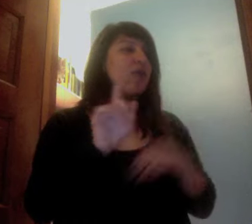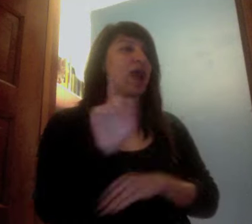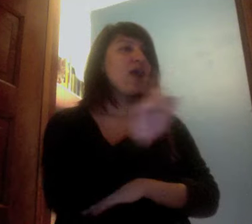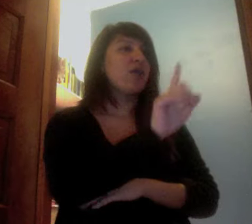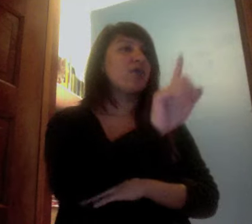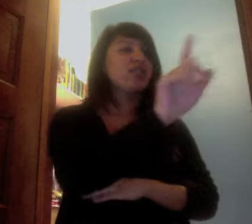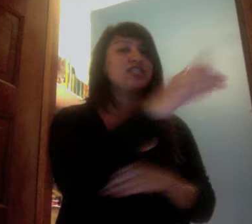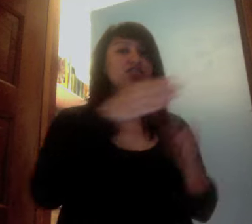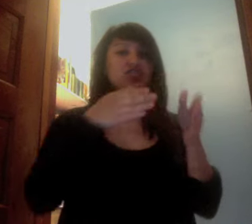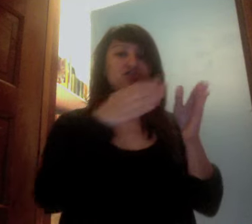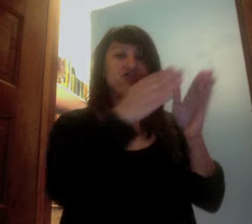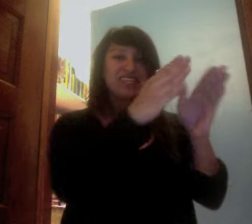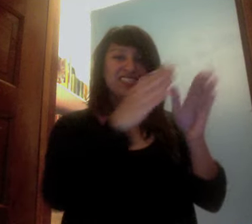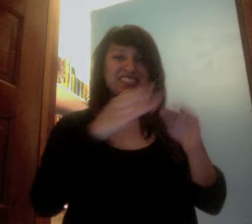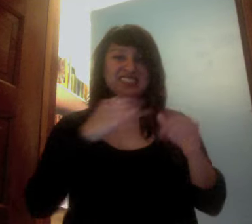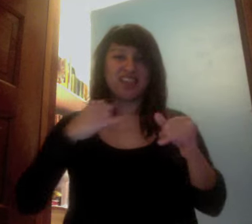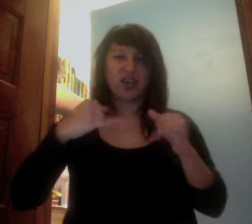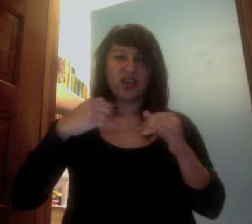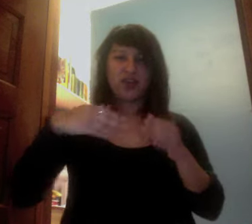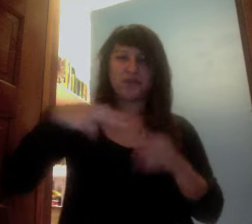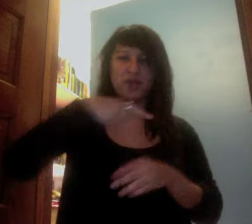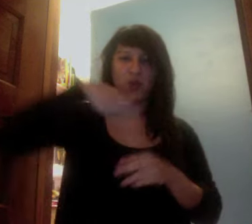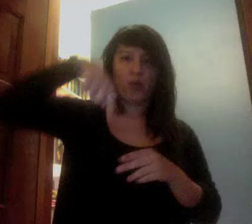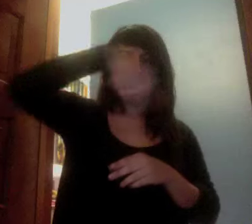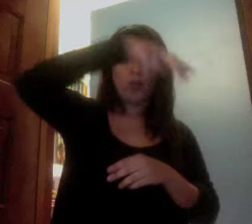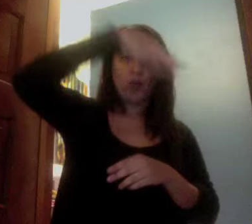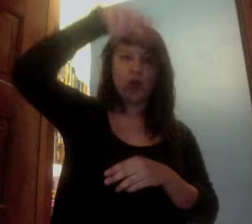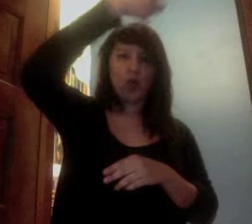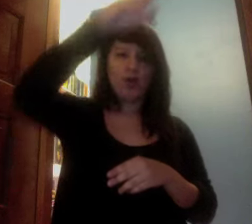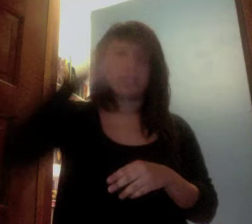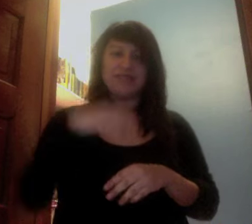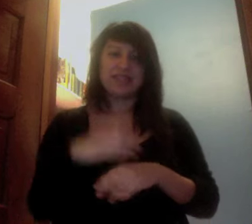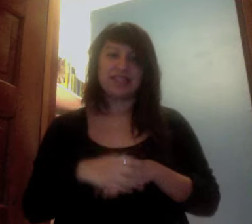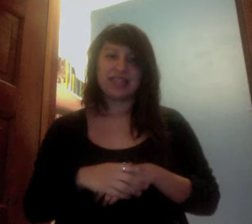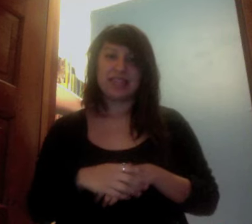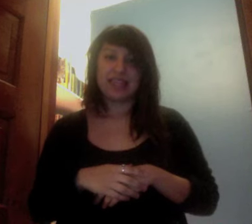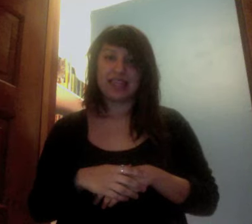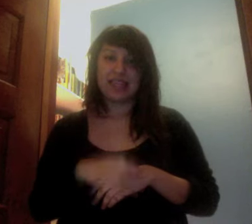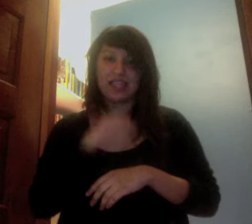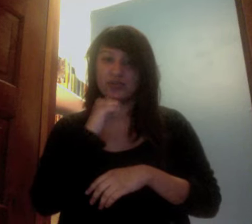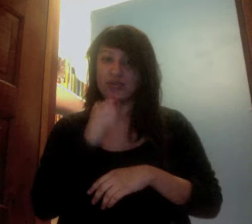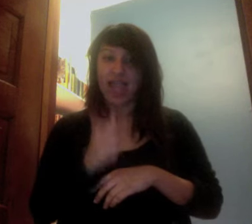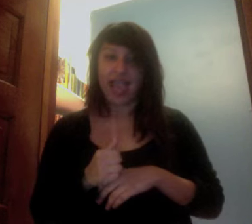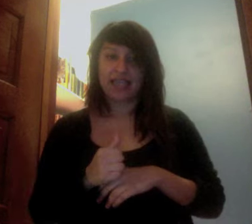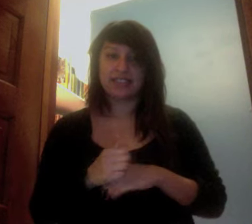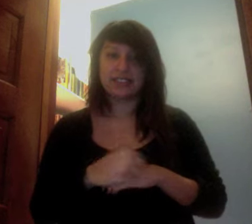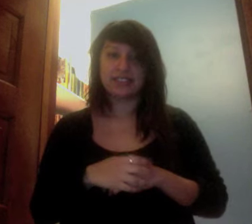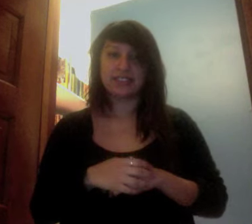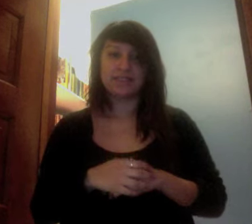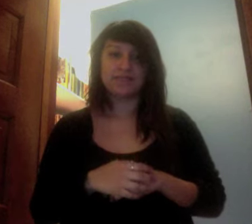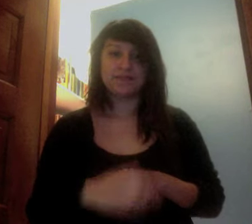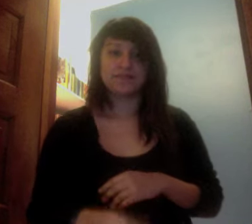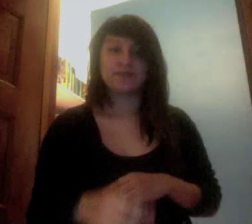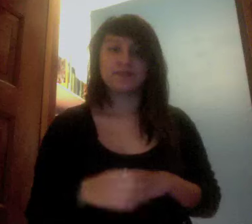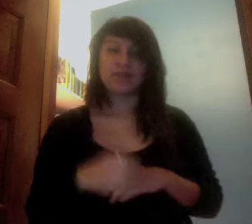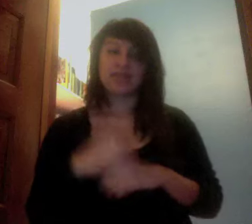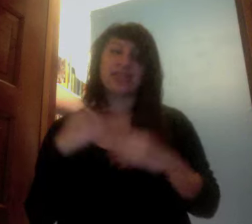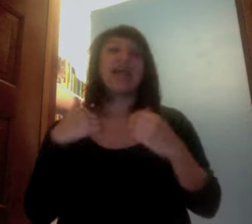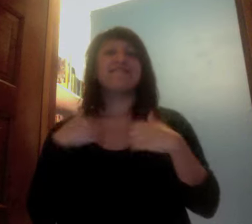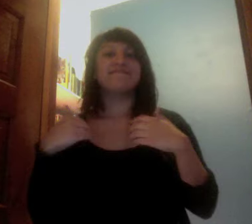windy. do not have a grid system